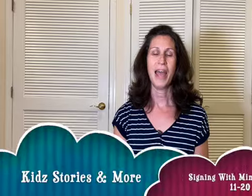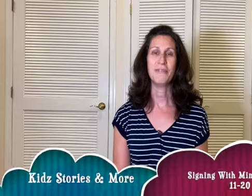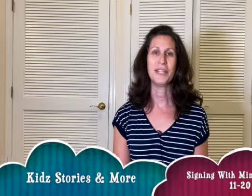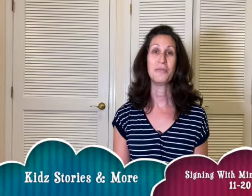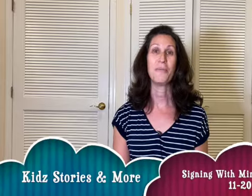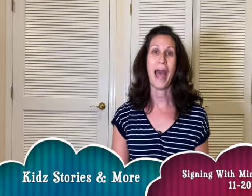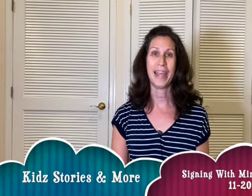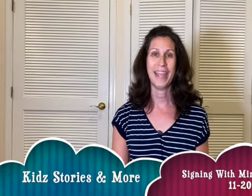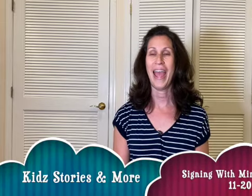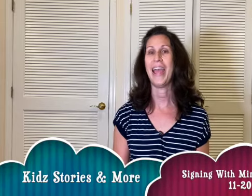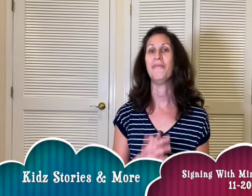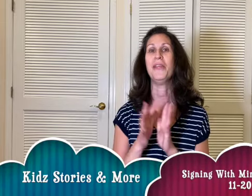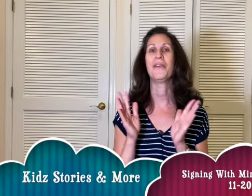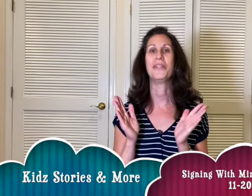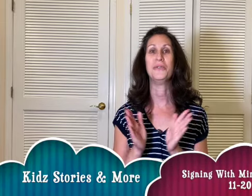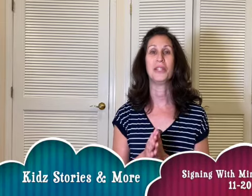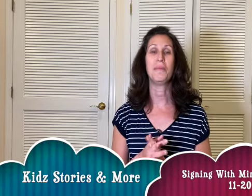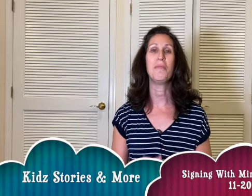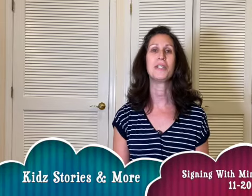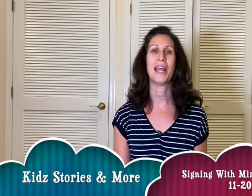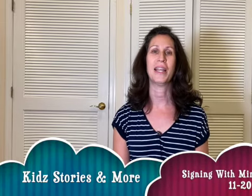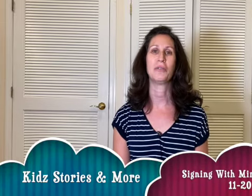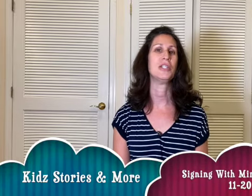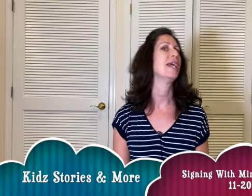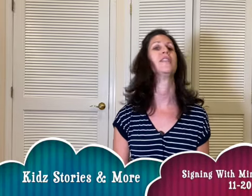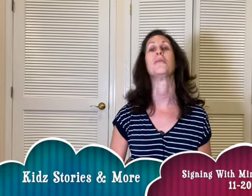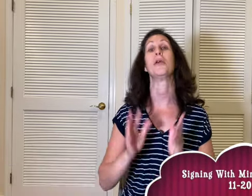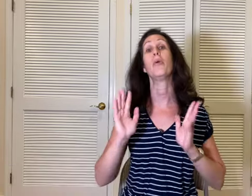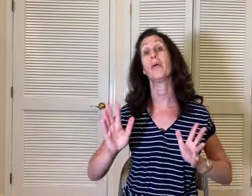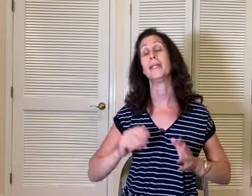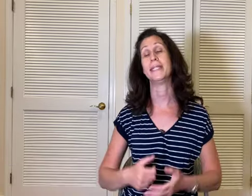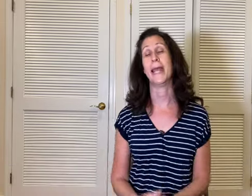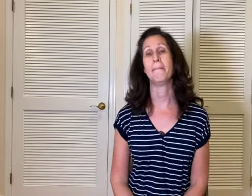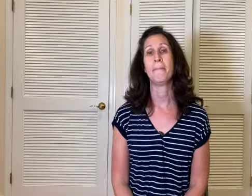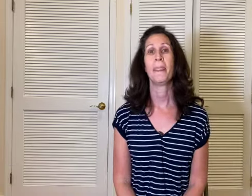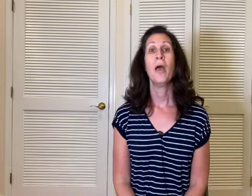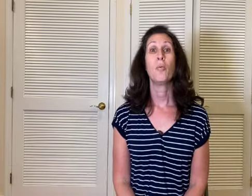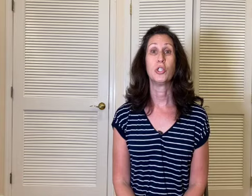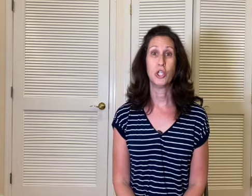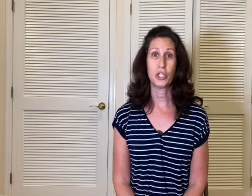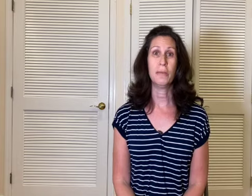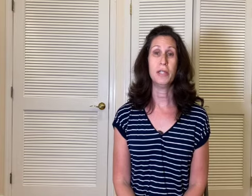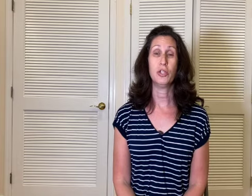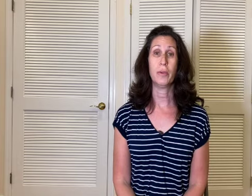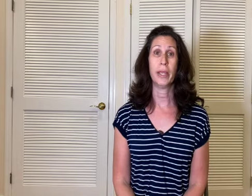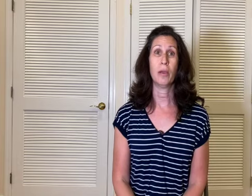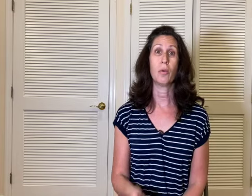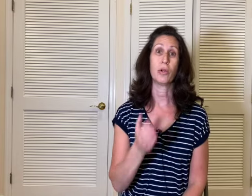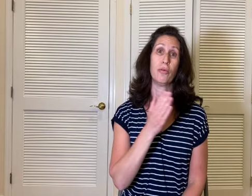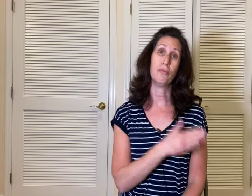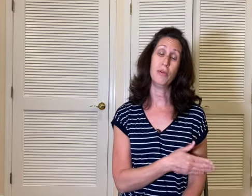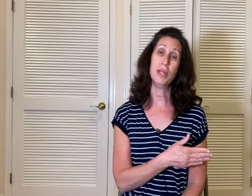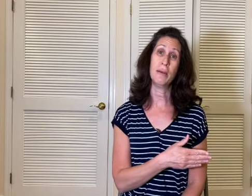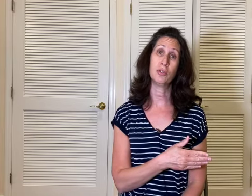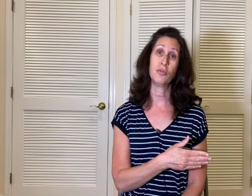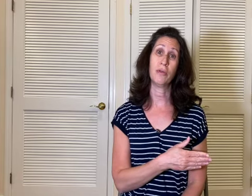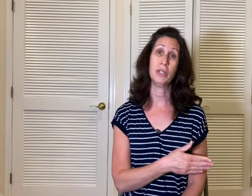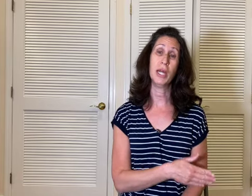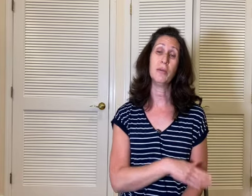Hi friends, we're back and we are going to do a little bit more sign language today. It's going to be a quick one today. We're going to review the numbers we've already done and we're going to